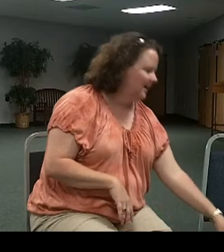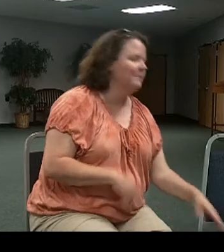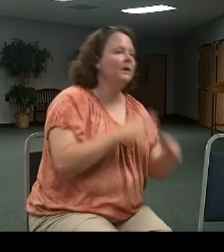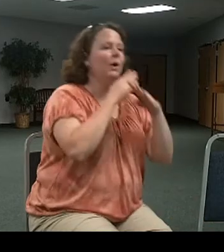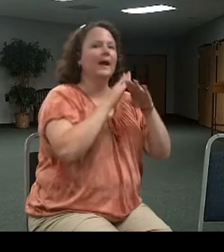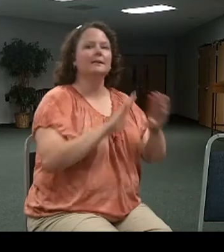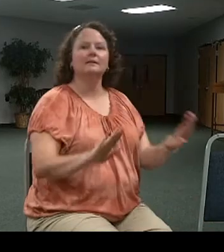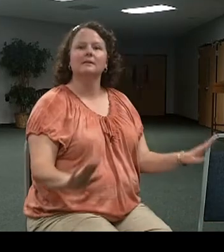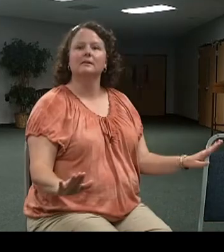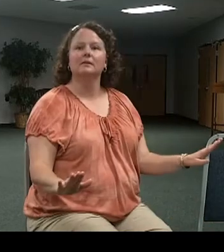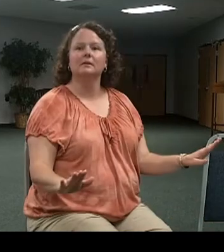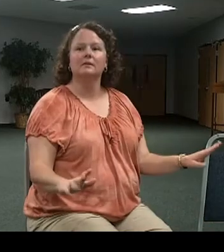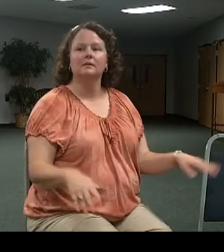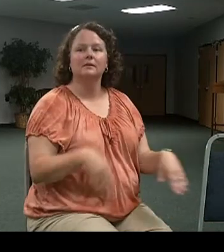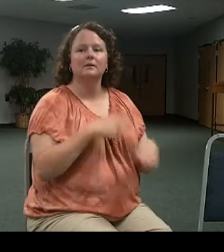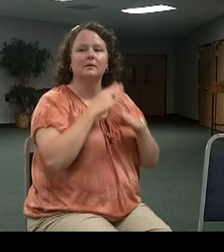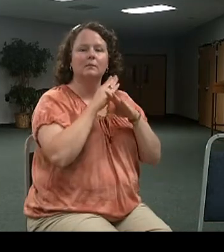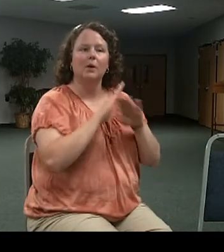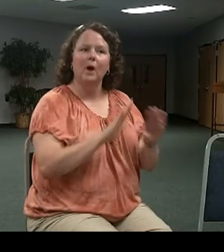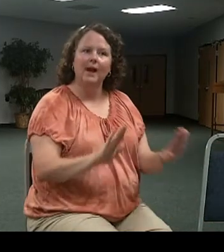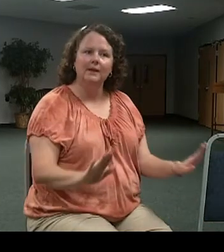Be quiet. Be quiet.